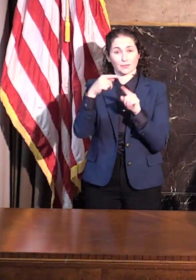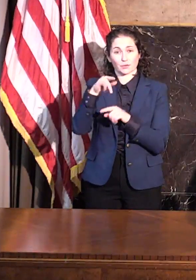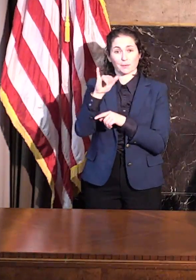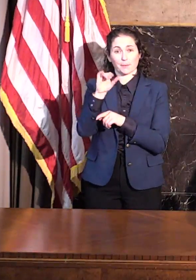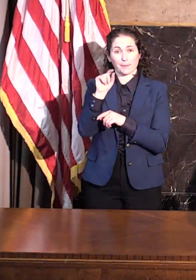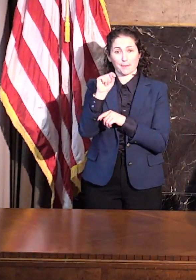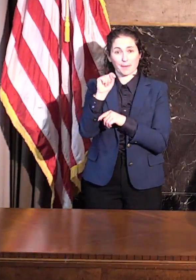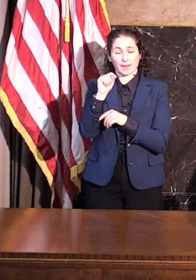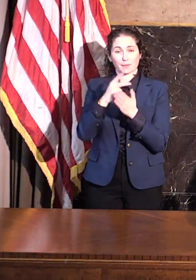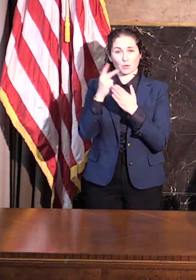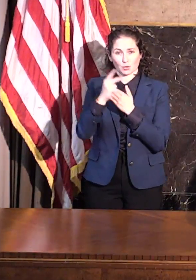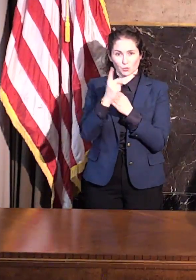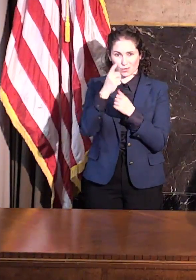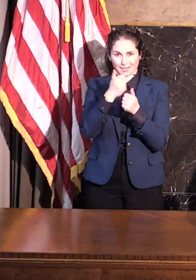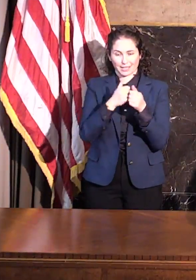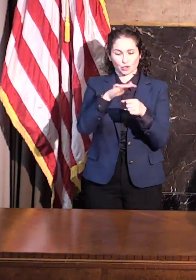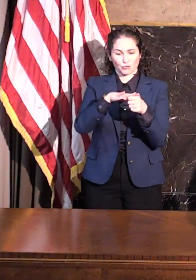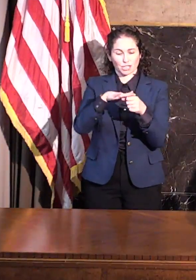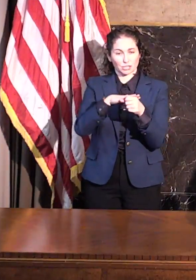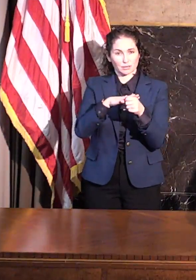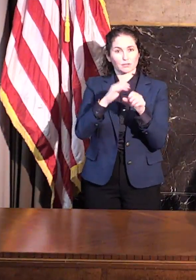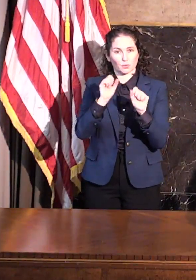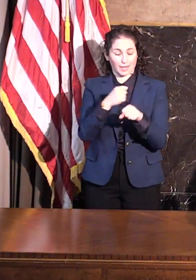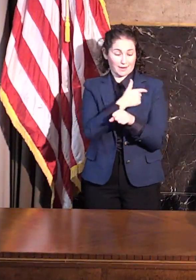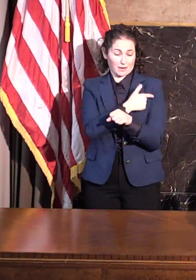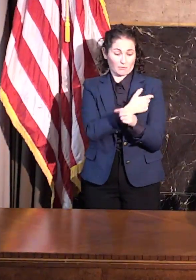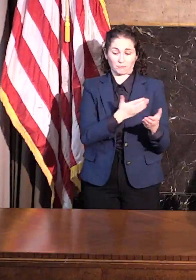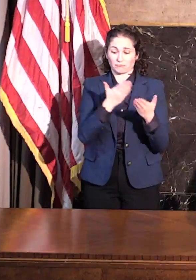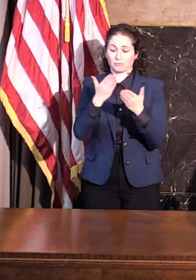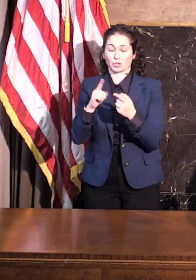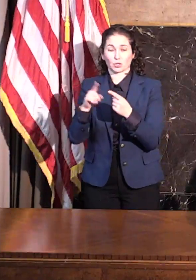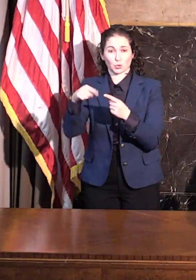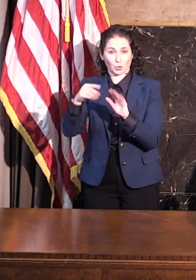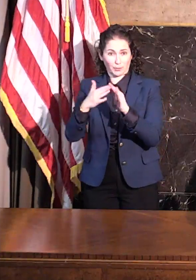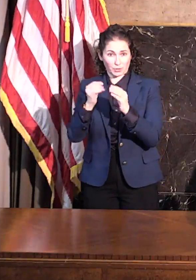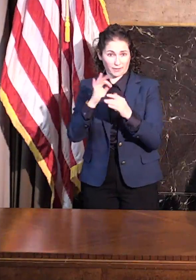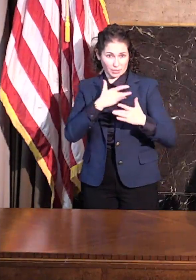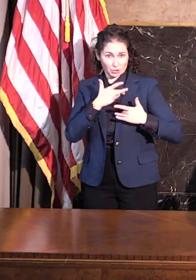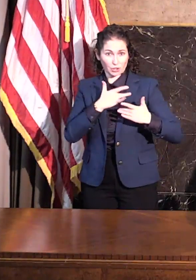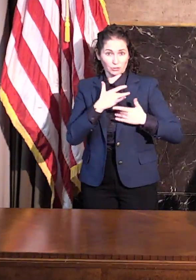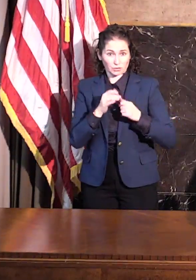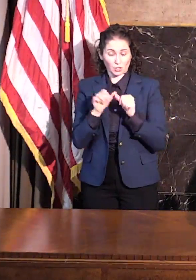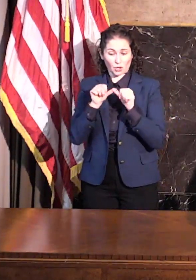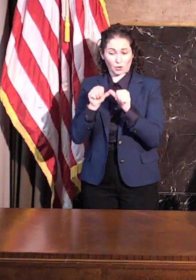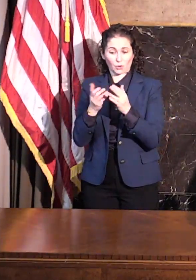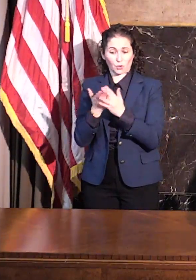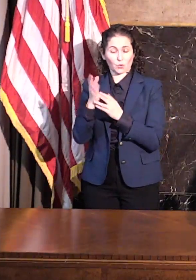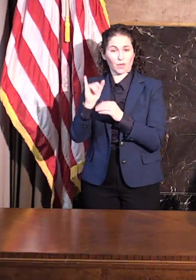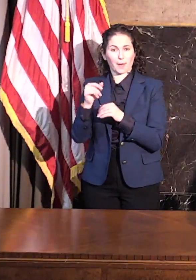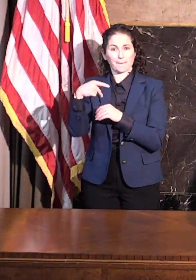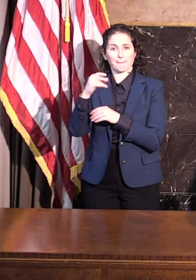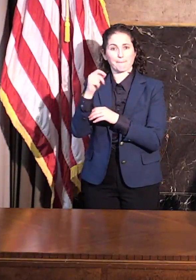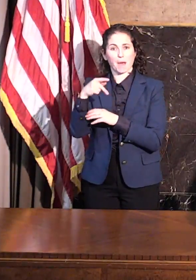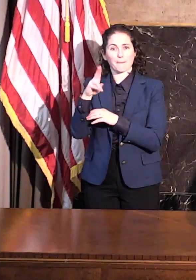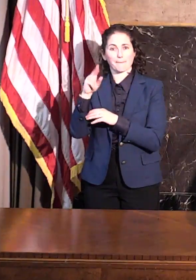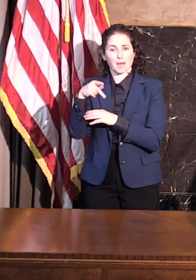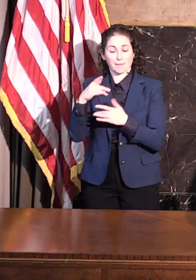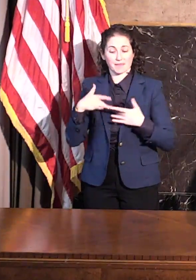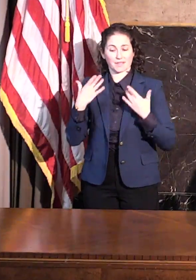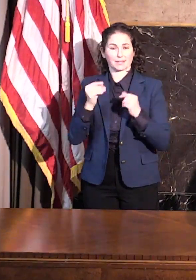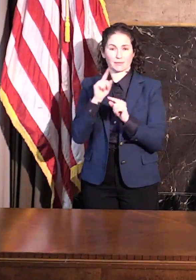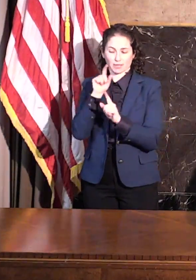so that every Louisianan has the opportunity, a meaningful opportunity, to get the COVID vaccine. We're going to